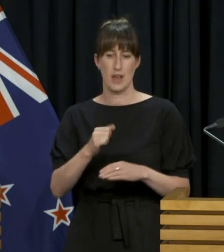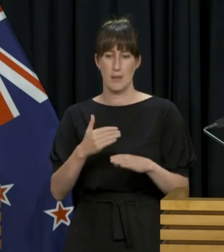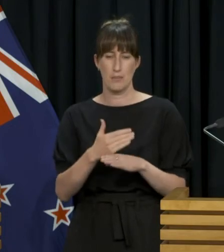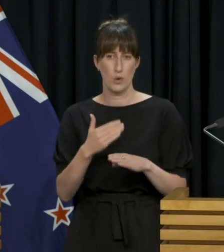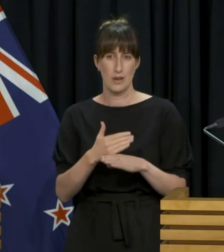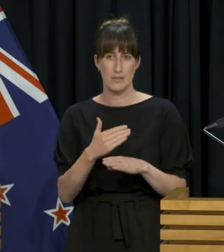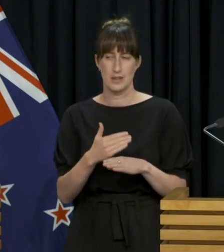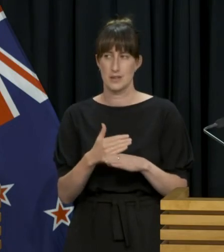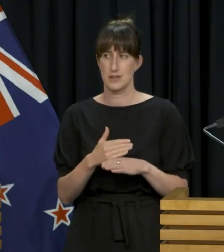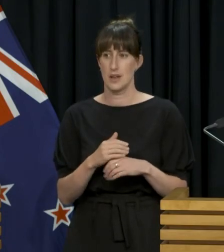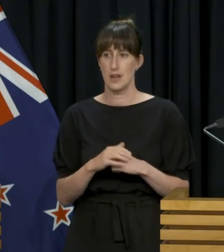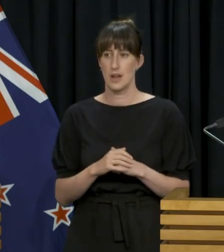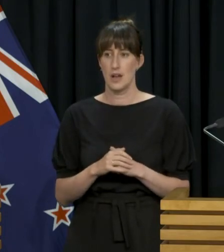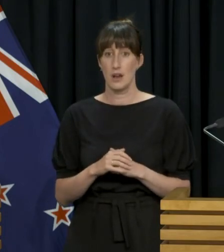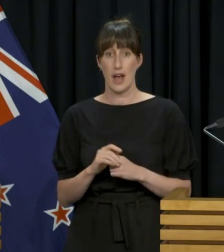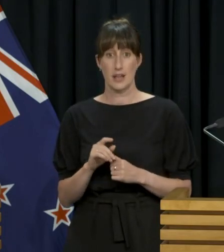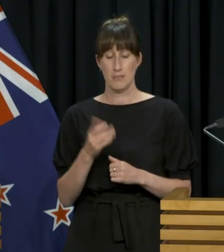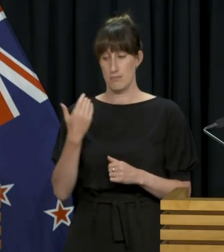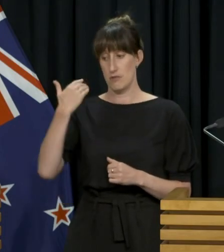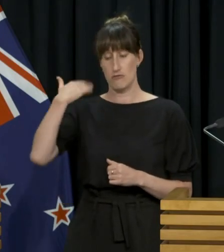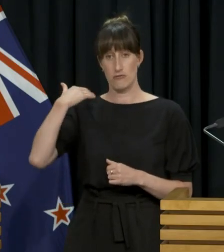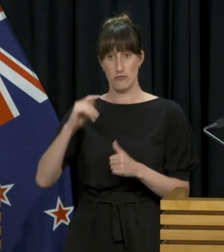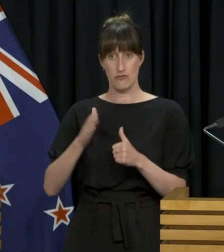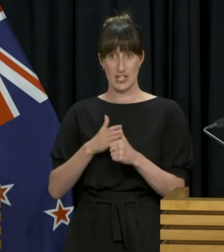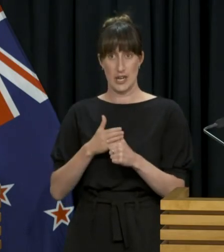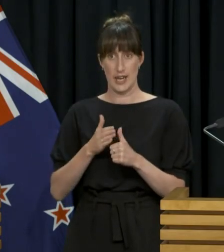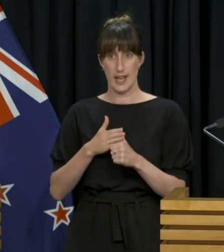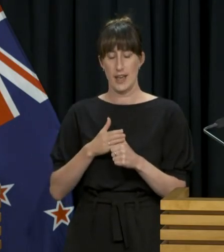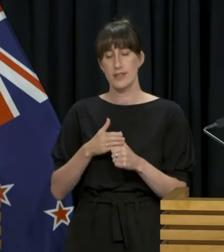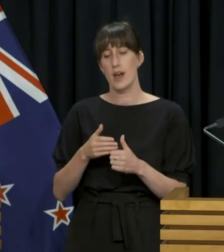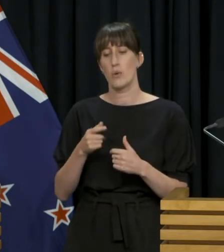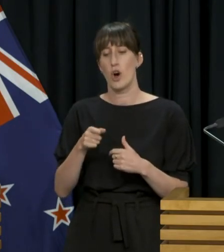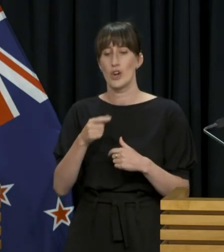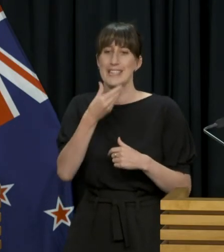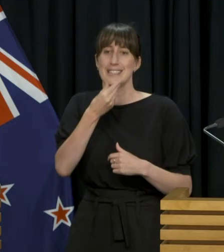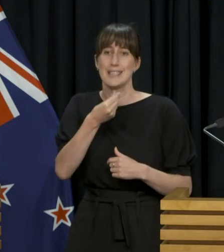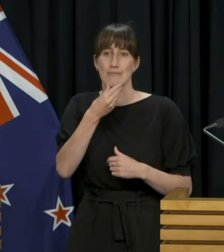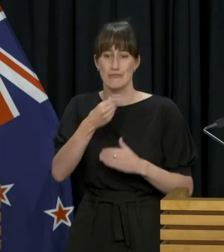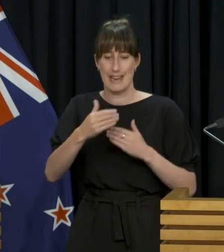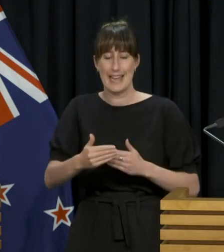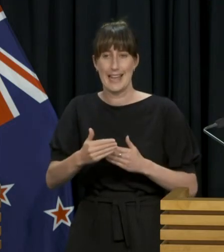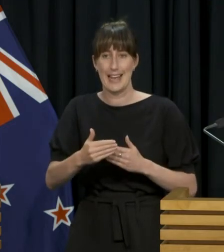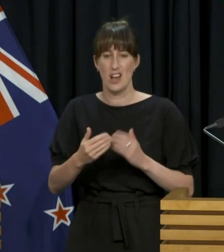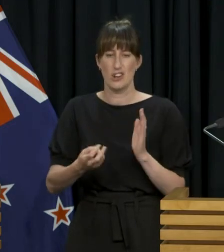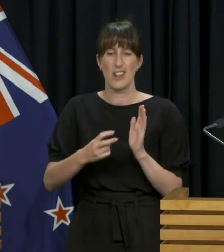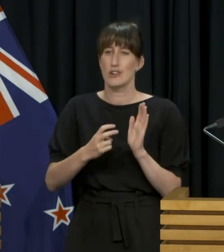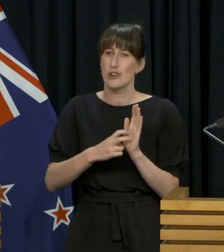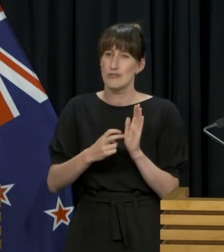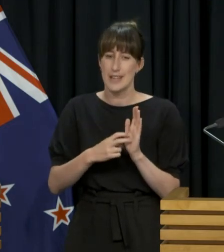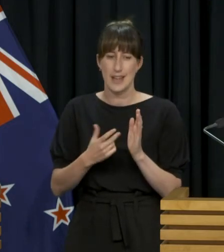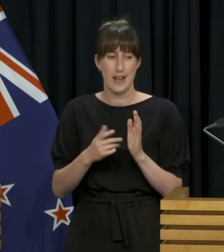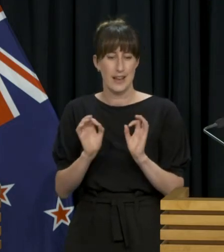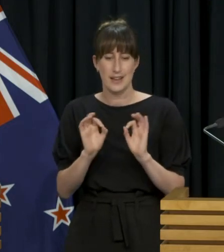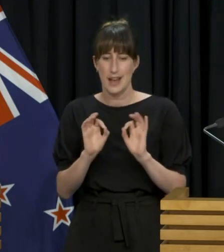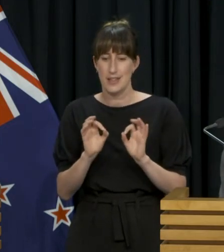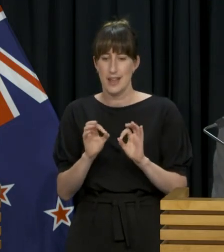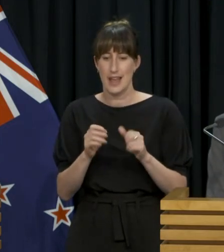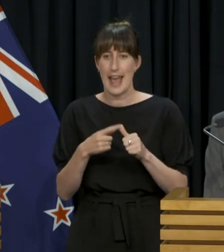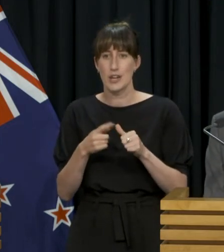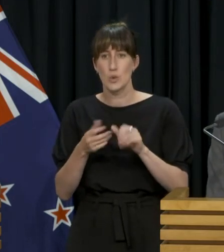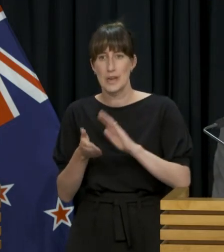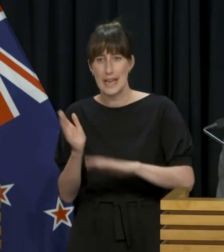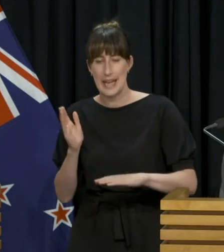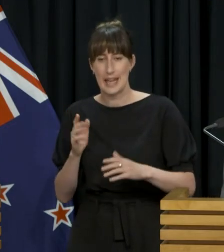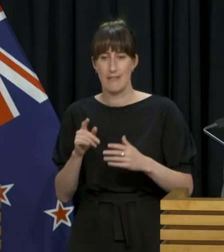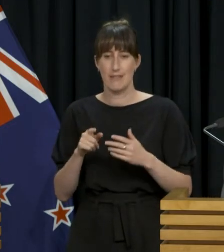first stood up, they were often temp workers who were being paid a temp wage, so, you know, a contractor wage. They didn't get annual leave, they didn't get sick leave, they didn't get all of the other things